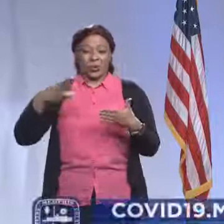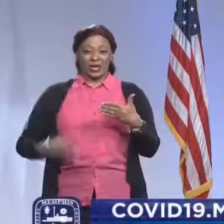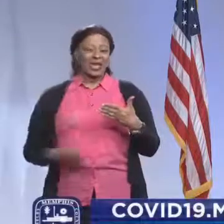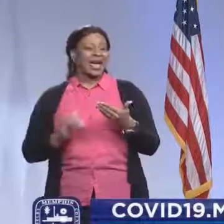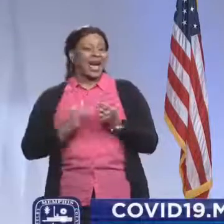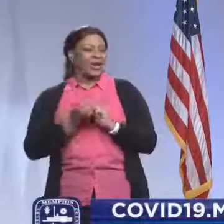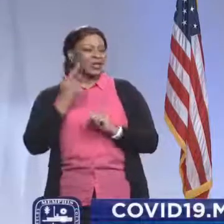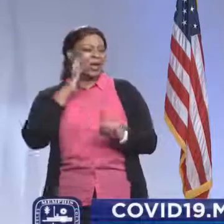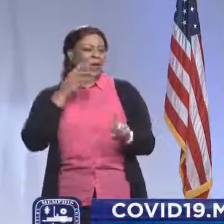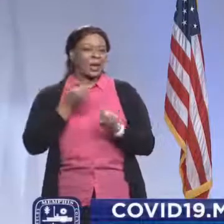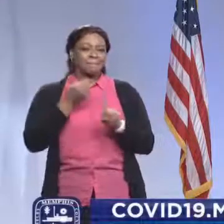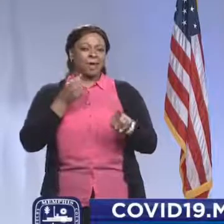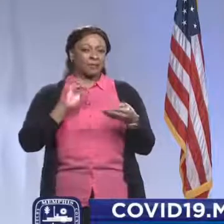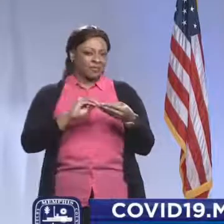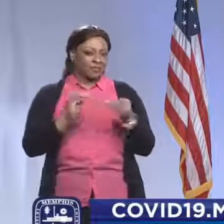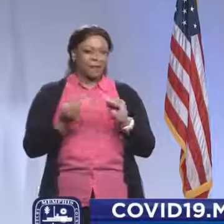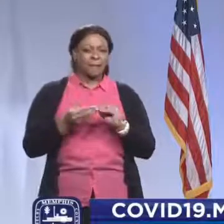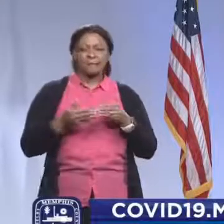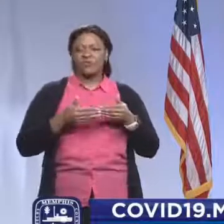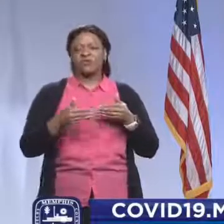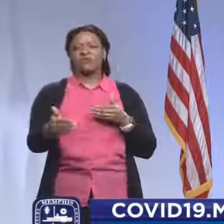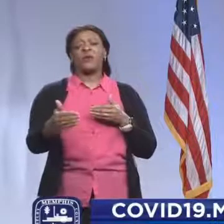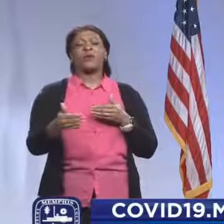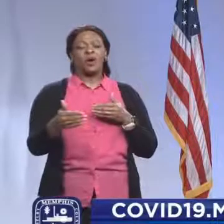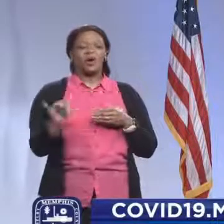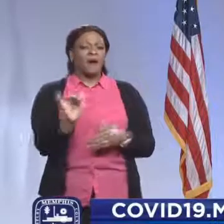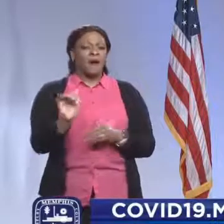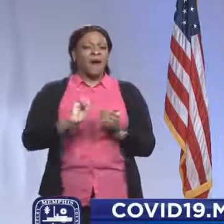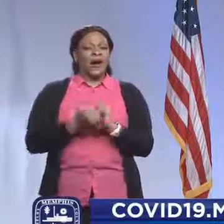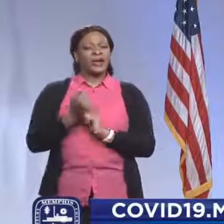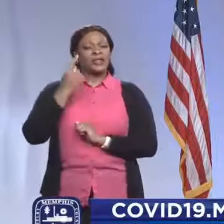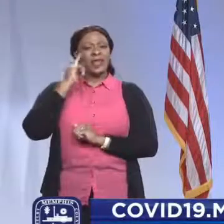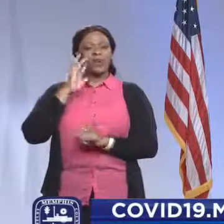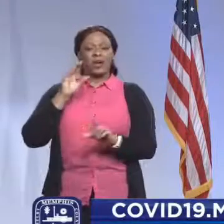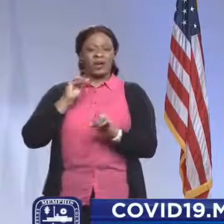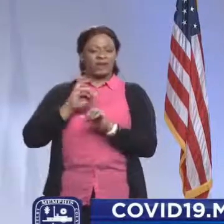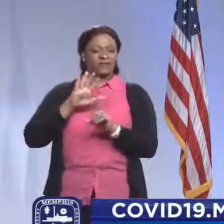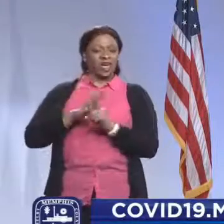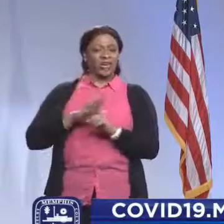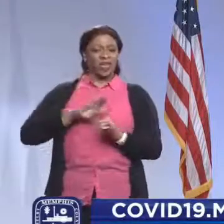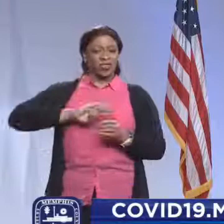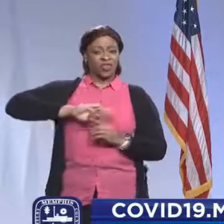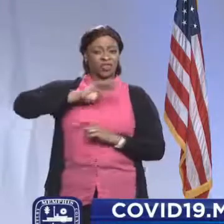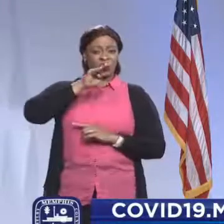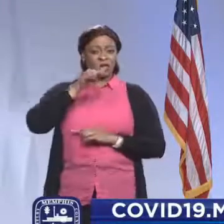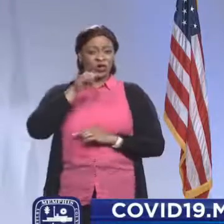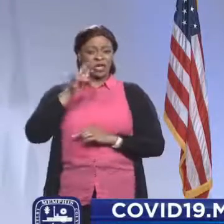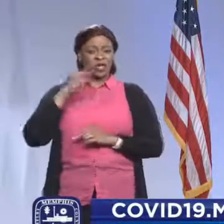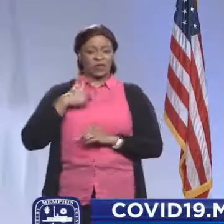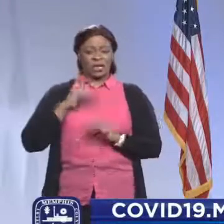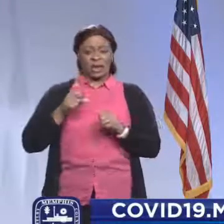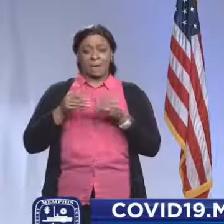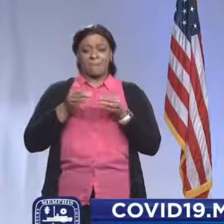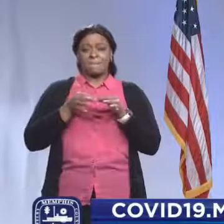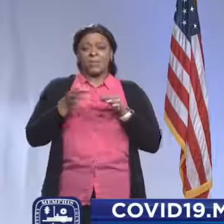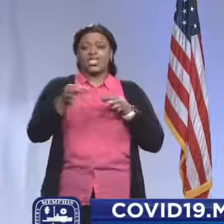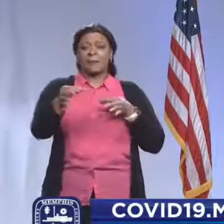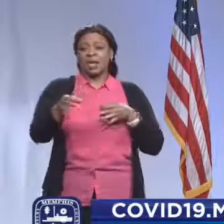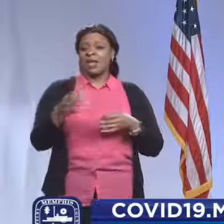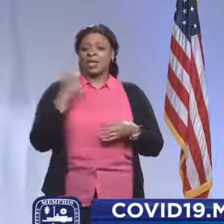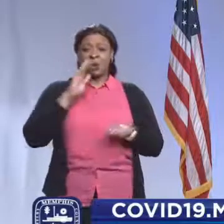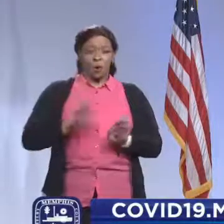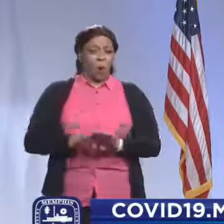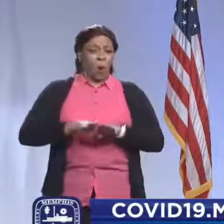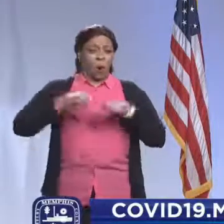will impact the numbers moving forward? And also, how do you think that will affect the surge that we know has been pushed back? But do you think that